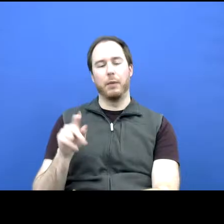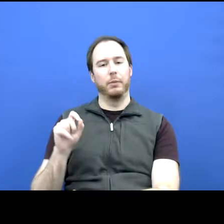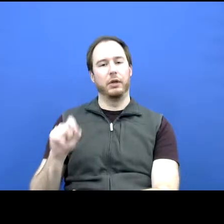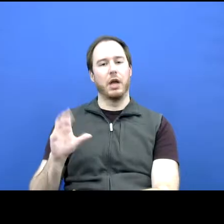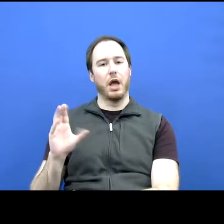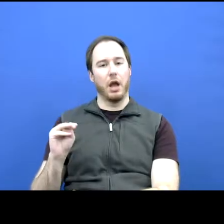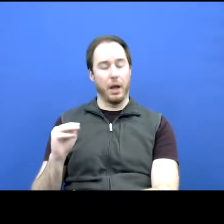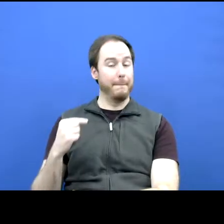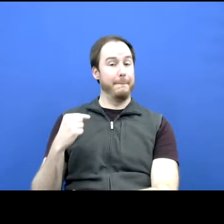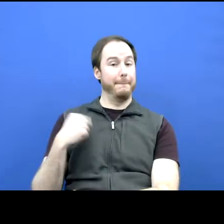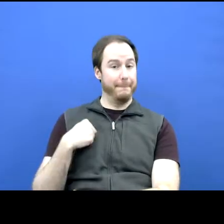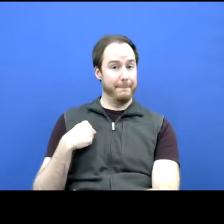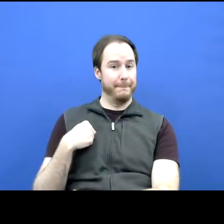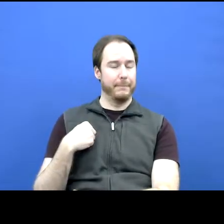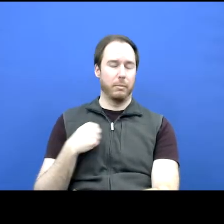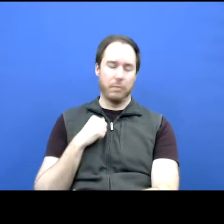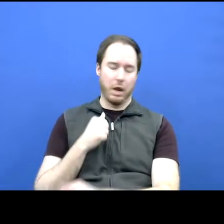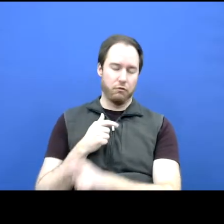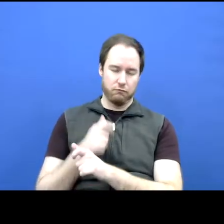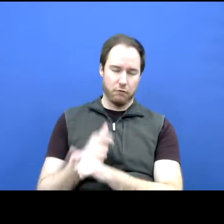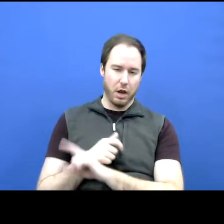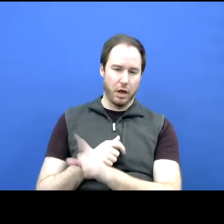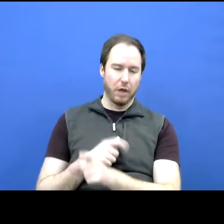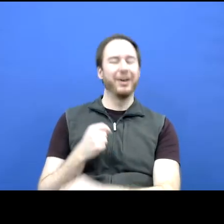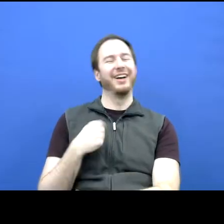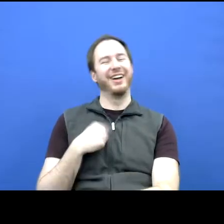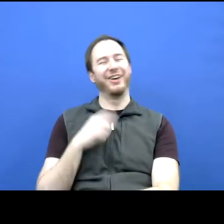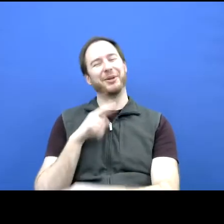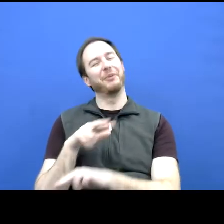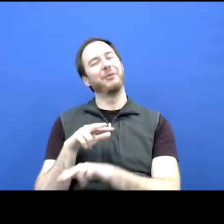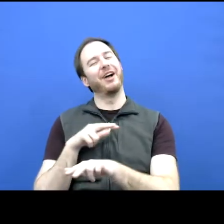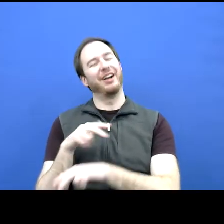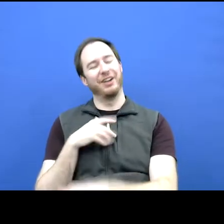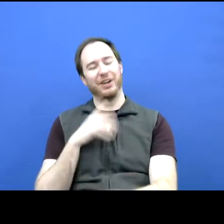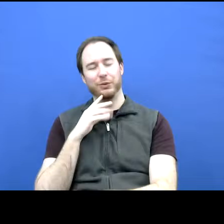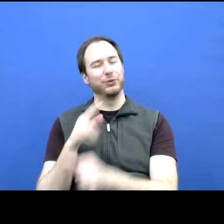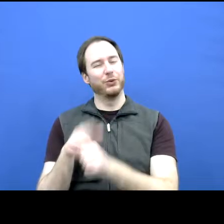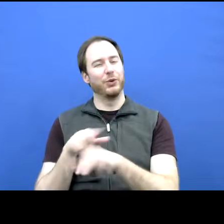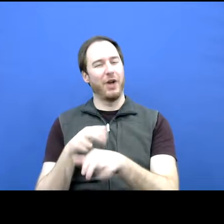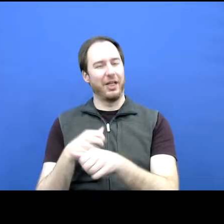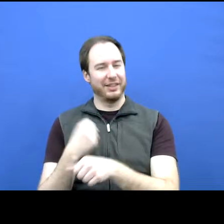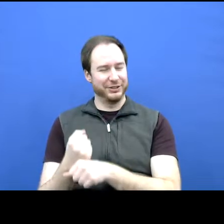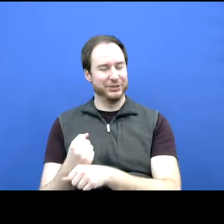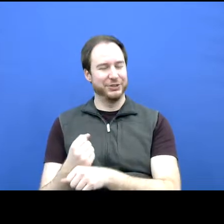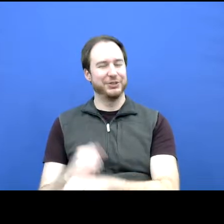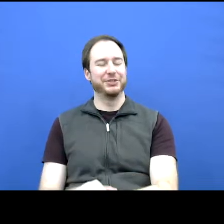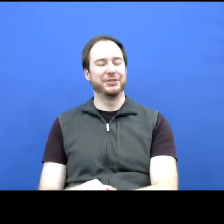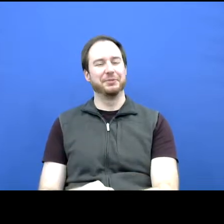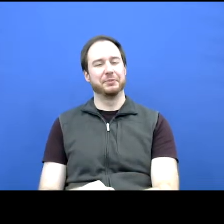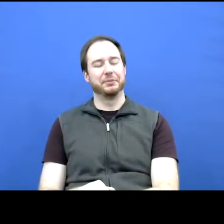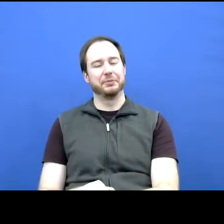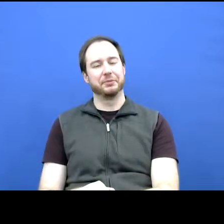am planning, not running, but I'm going to walk. I'm planning to walk this year.